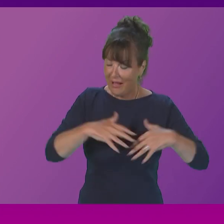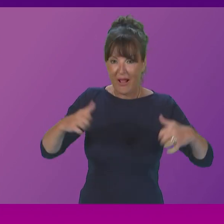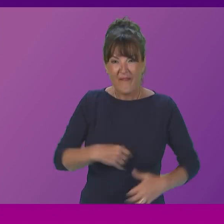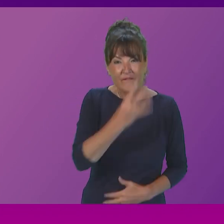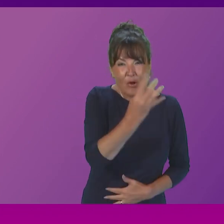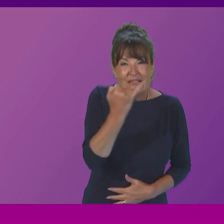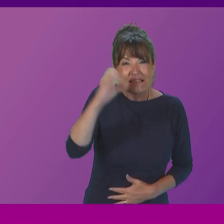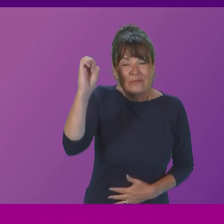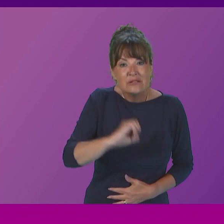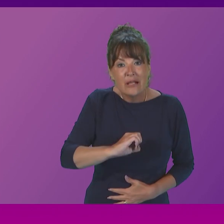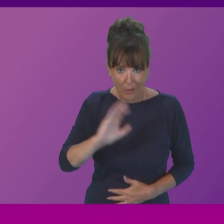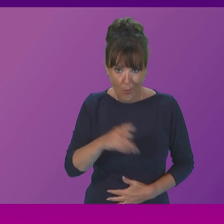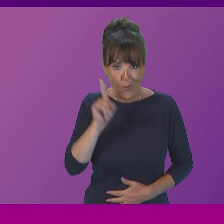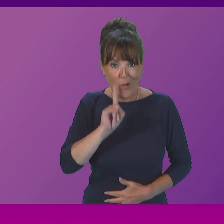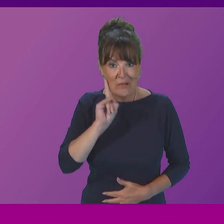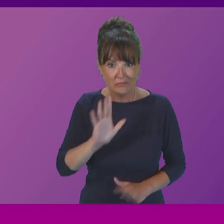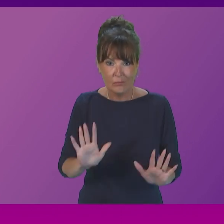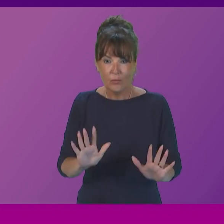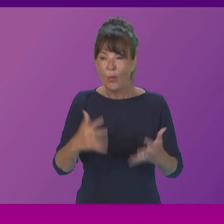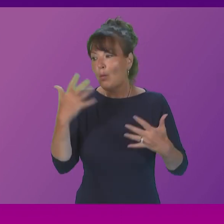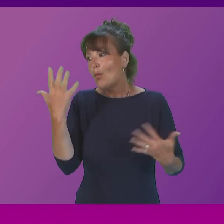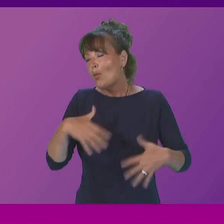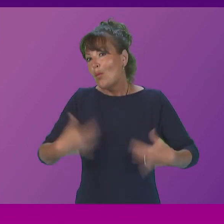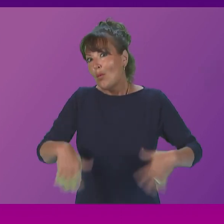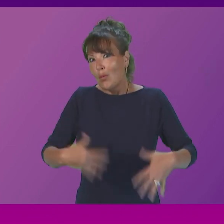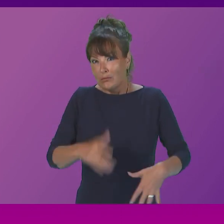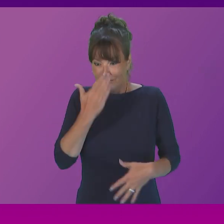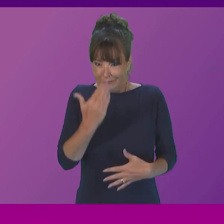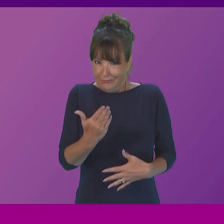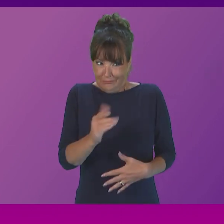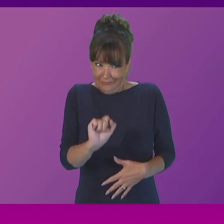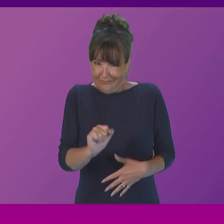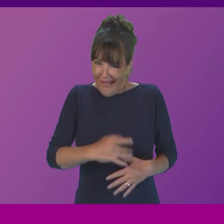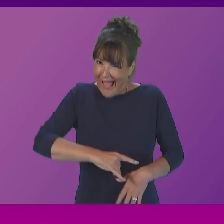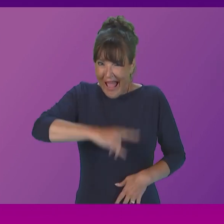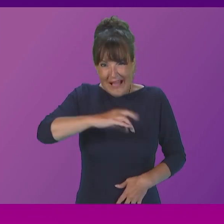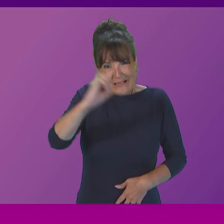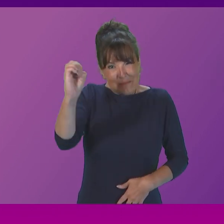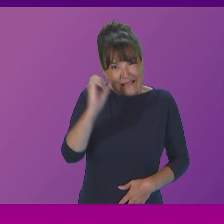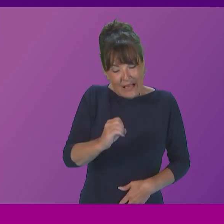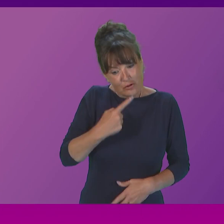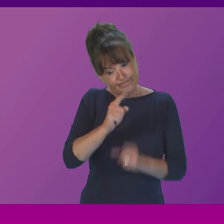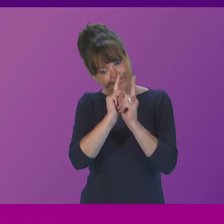women. Notably, by some way, the highest percentage elected since